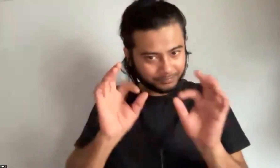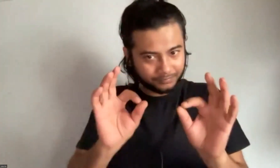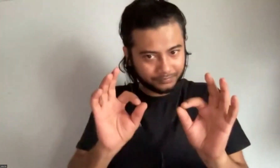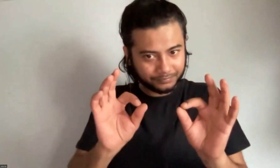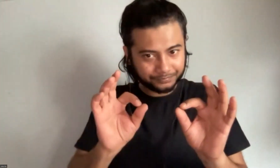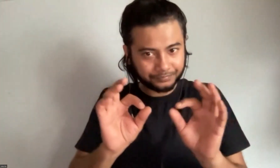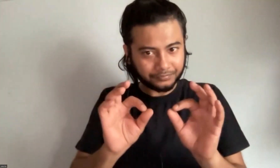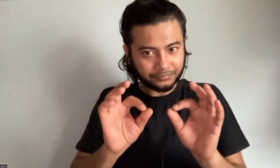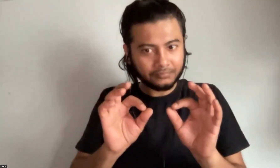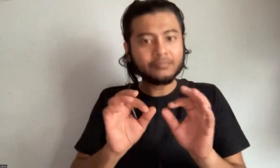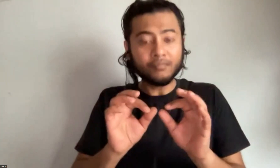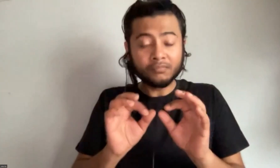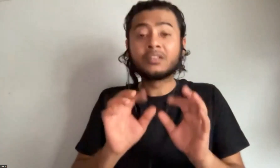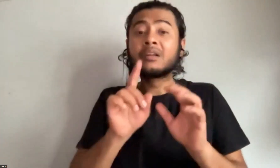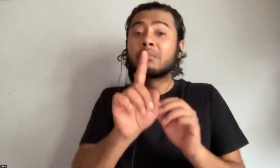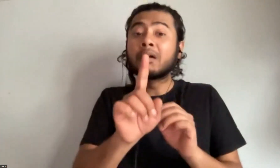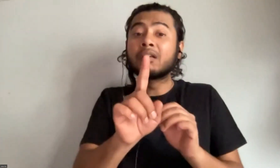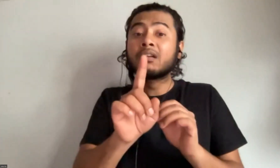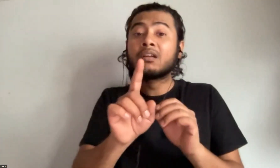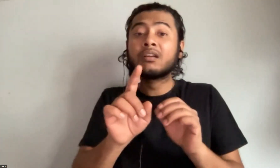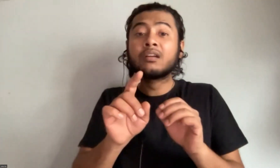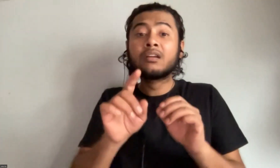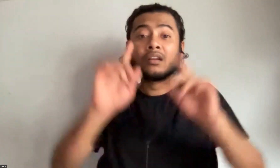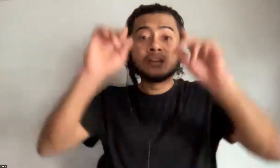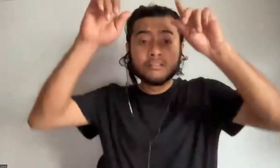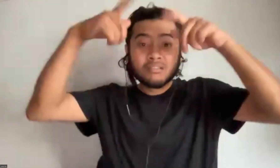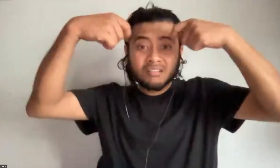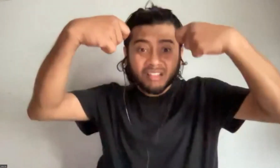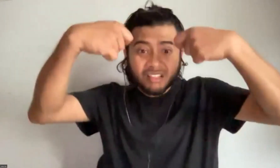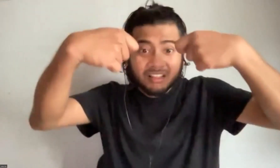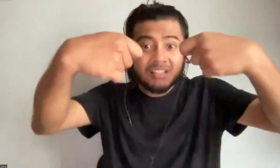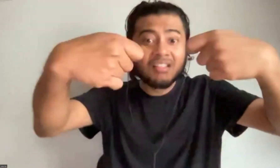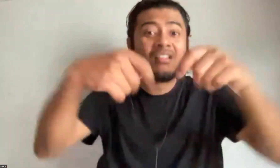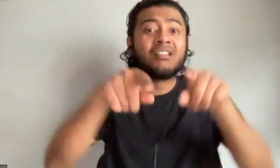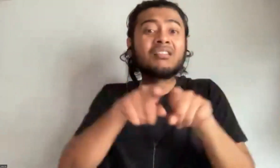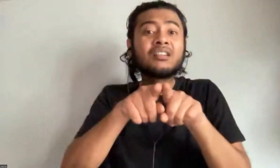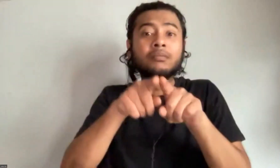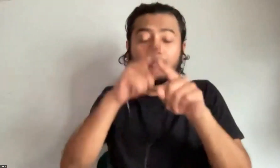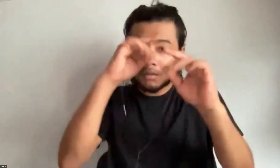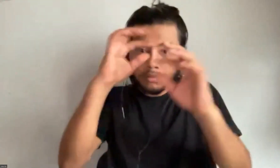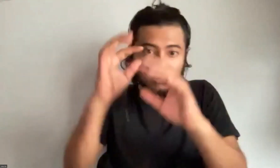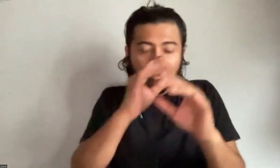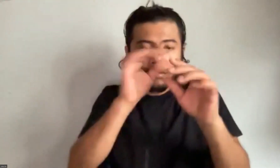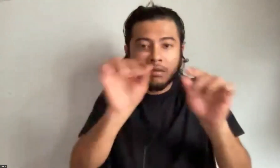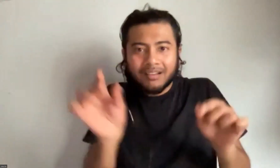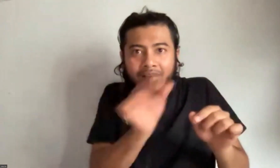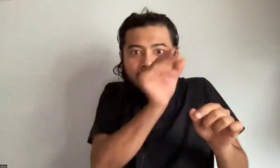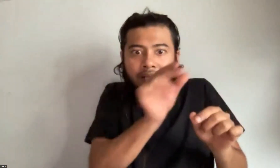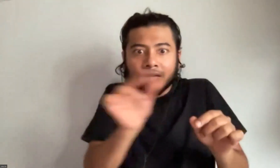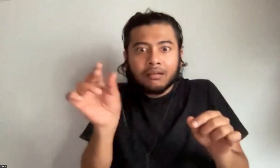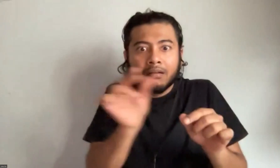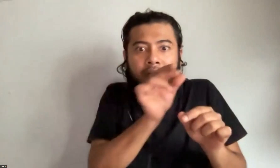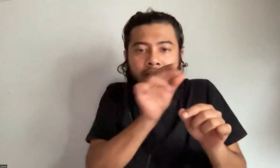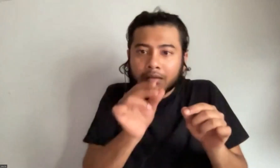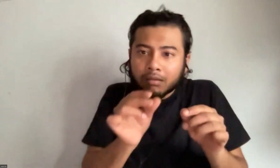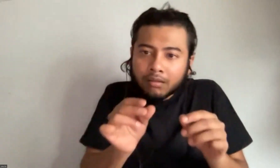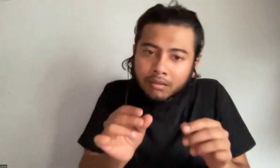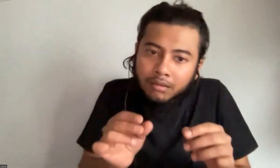nothing but Maya. Now meaning of Maya is it is there, yet it is not true.